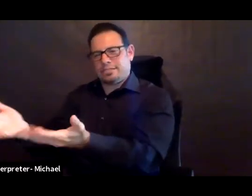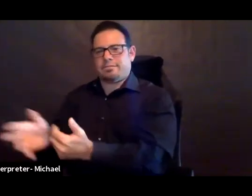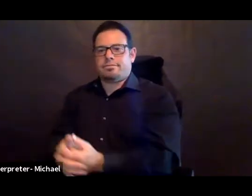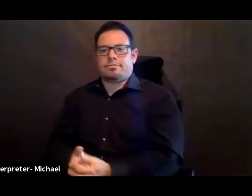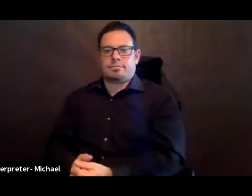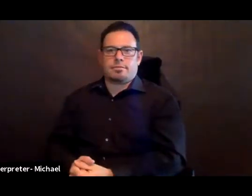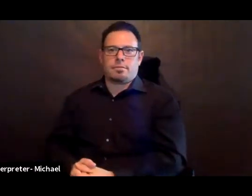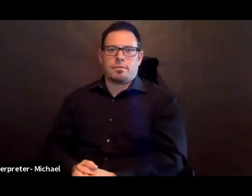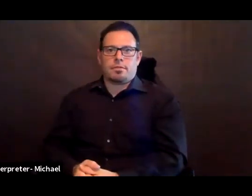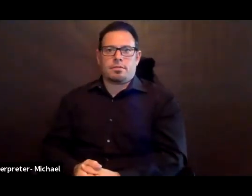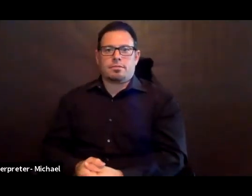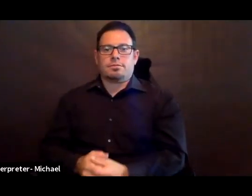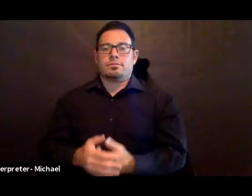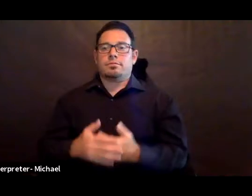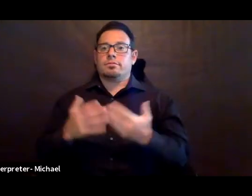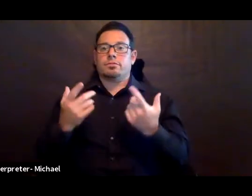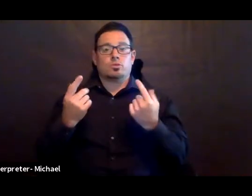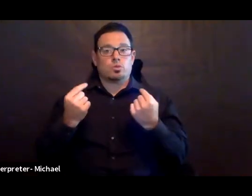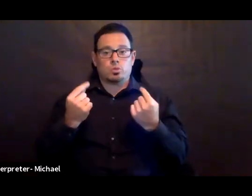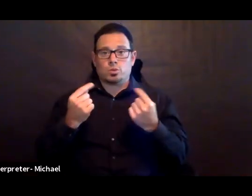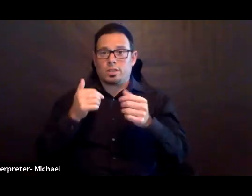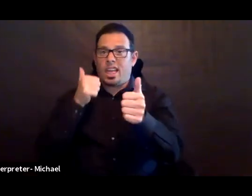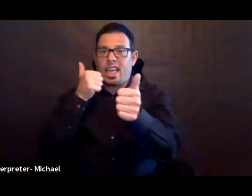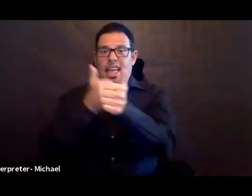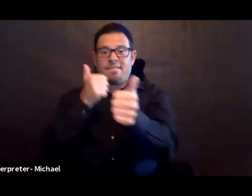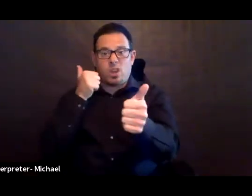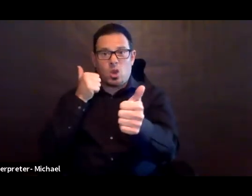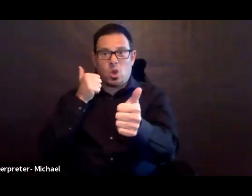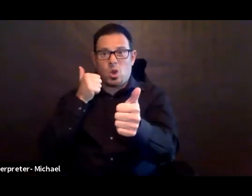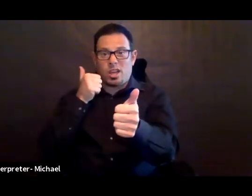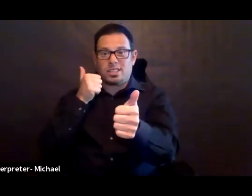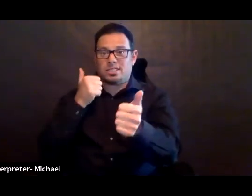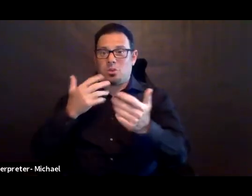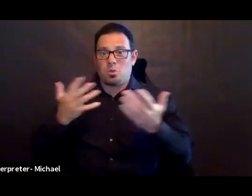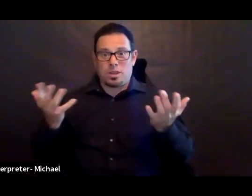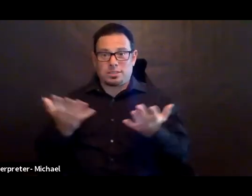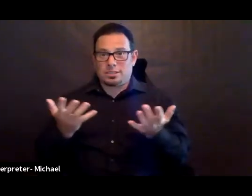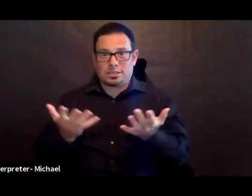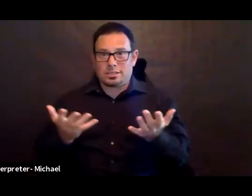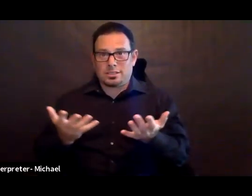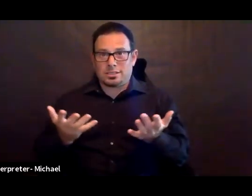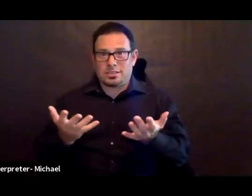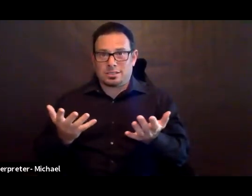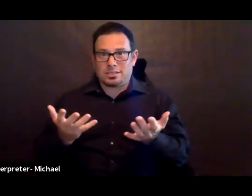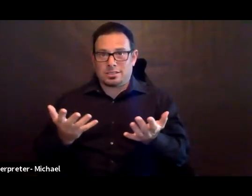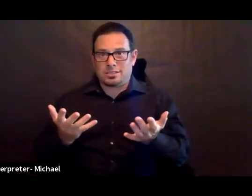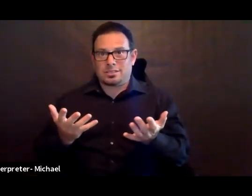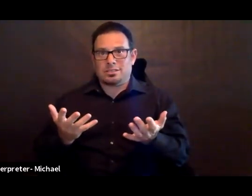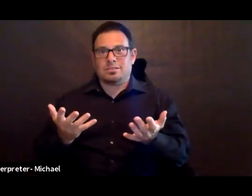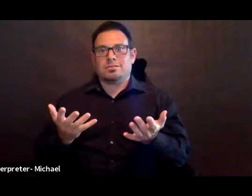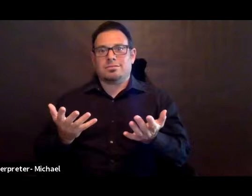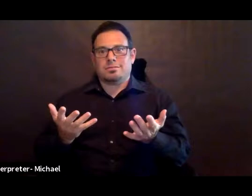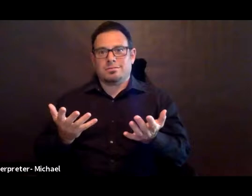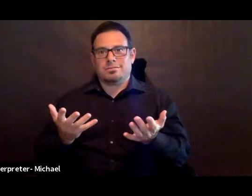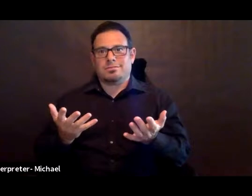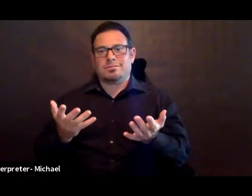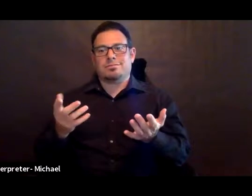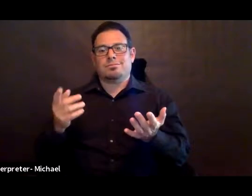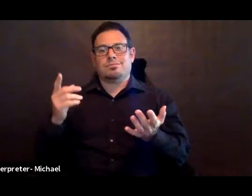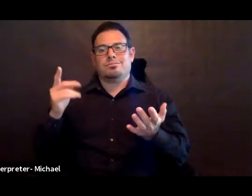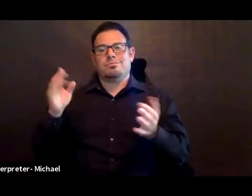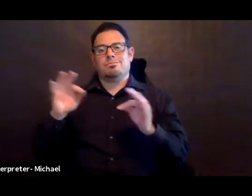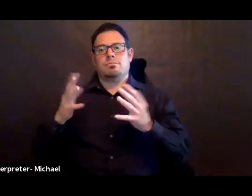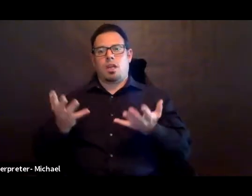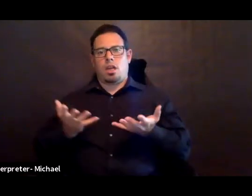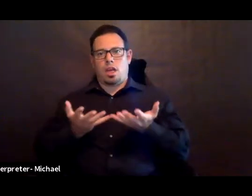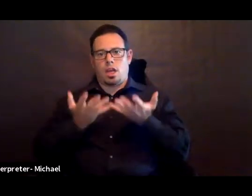measures is for us to just continue to make vaccine available, address people's questions, make it convenient